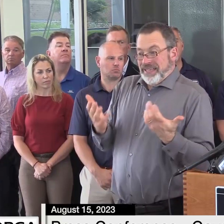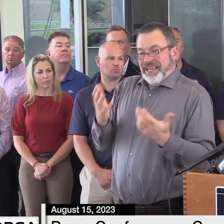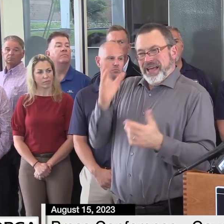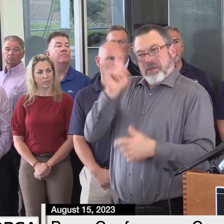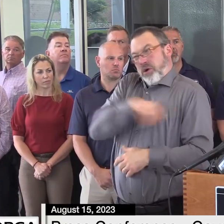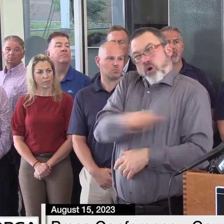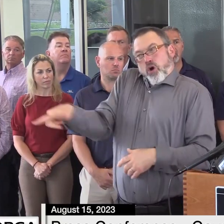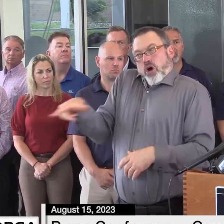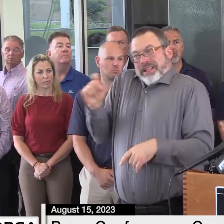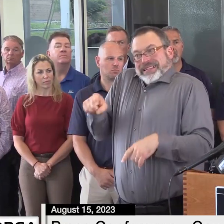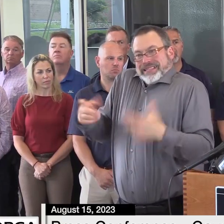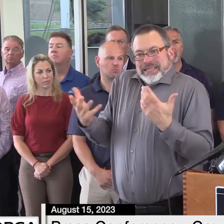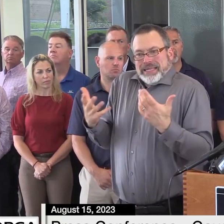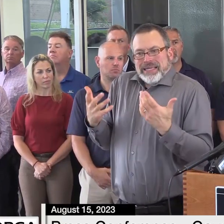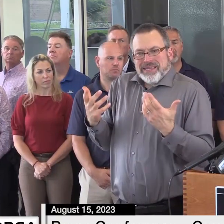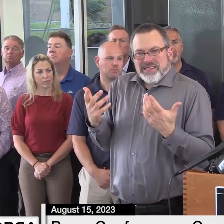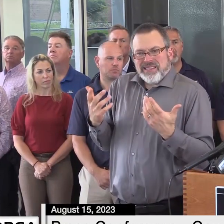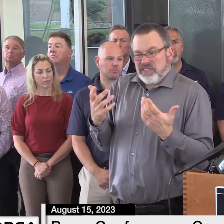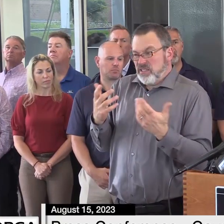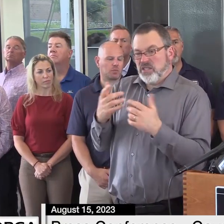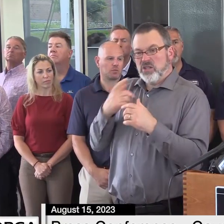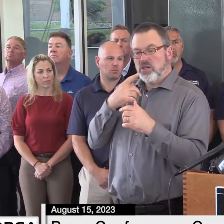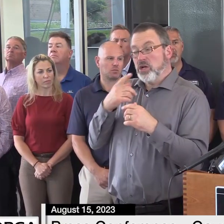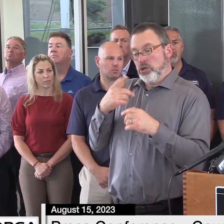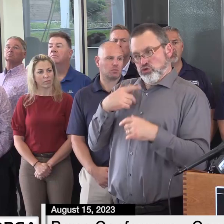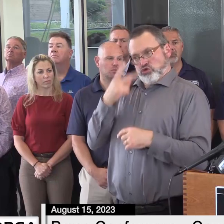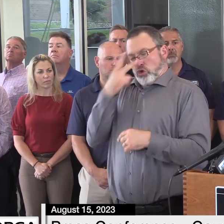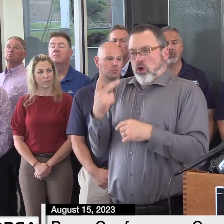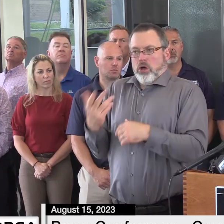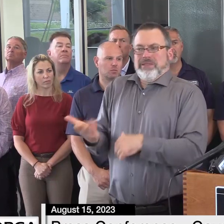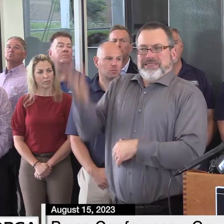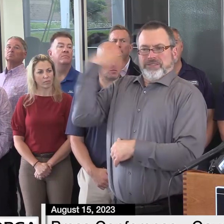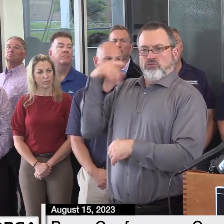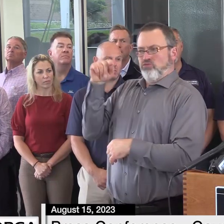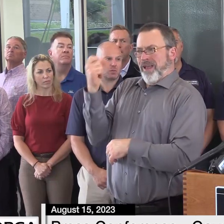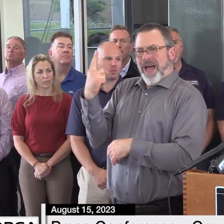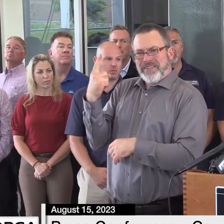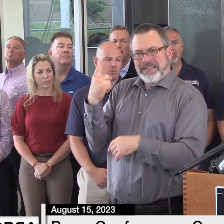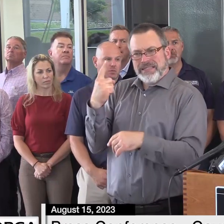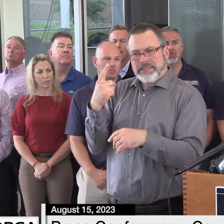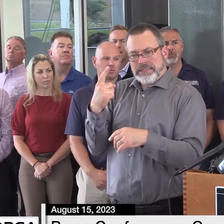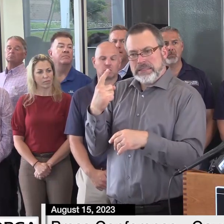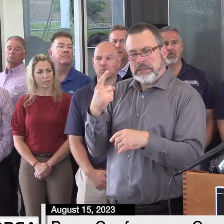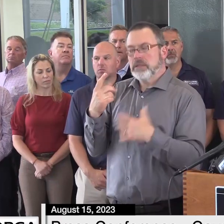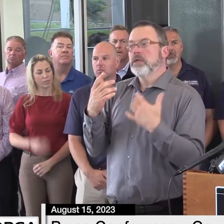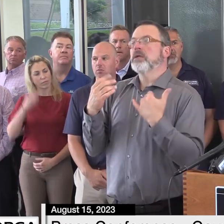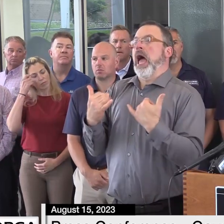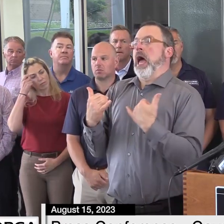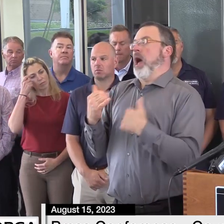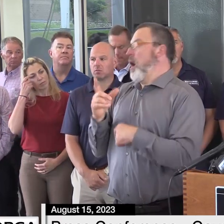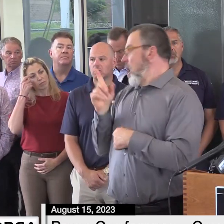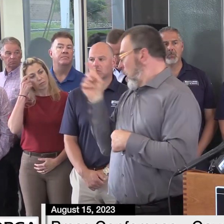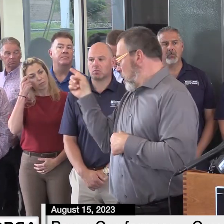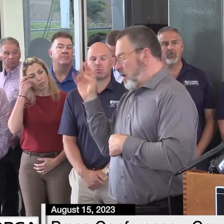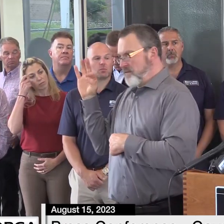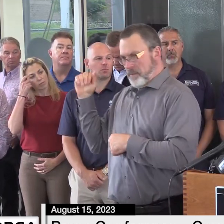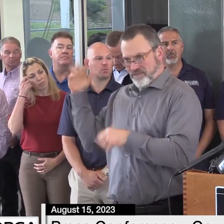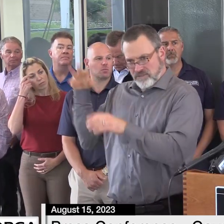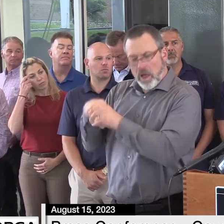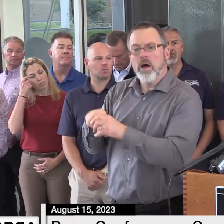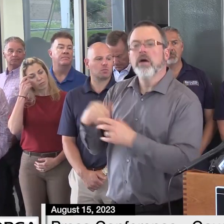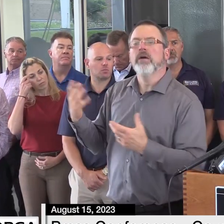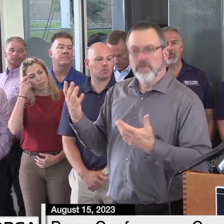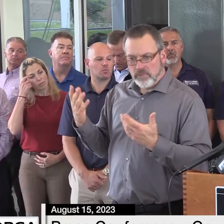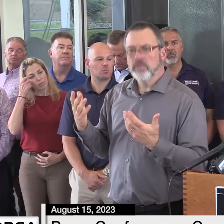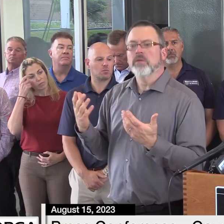costs depend, you know, with FEMA will determine how much damage they had. If they can't go back